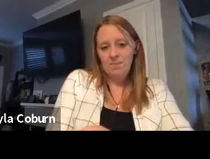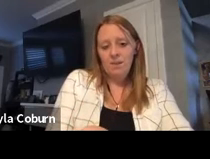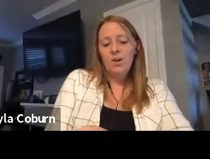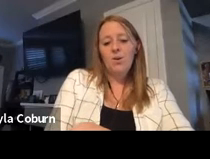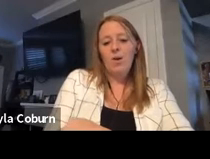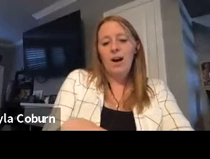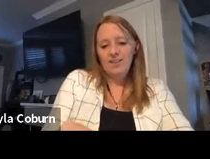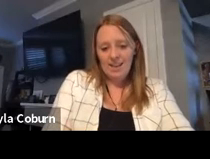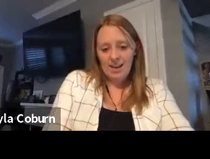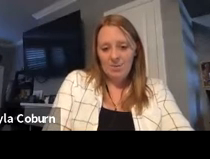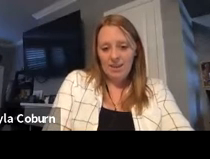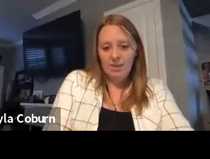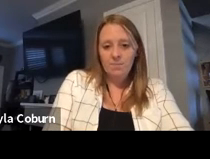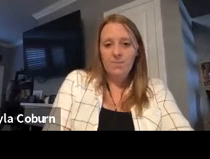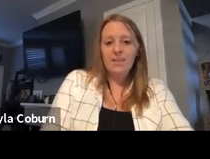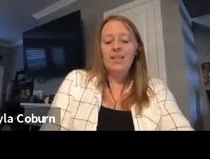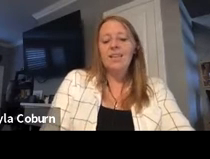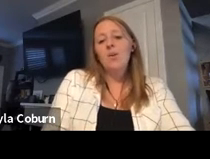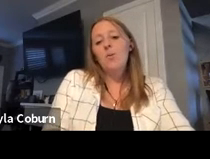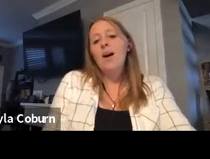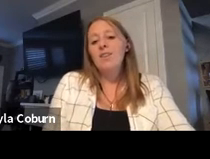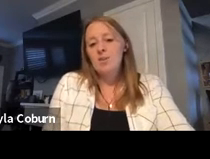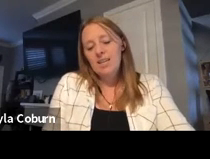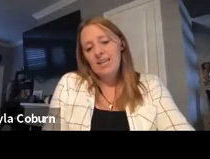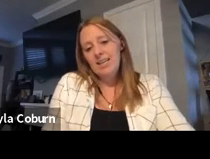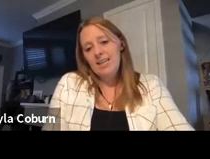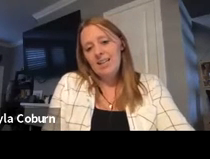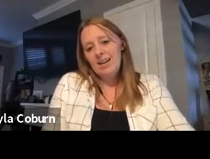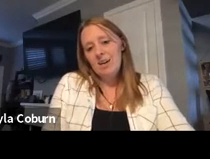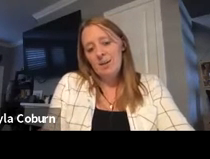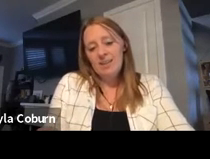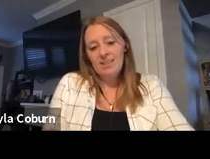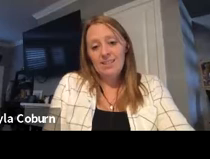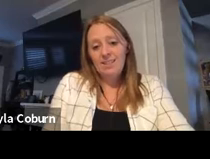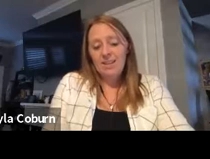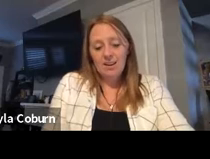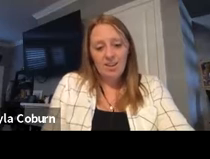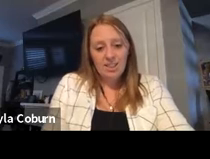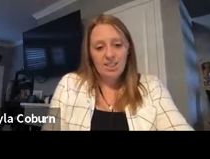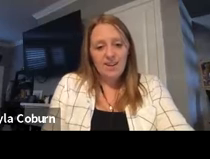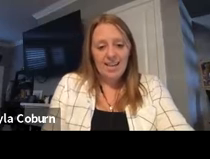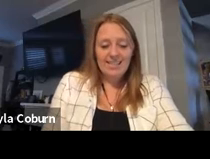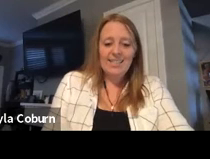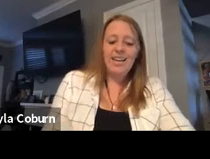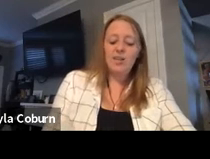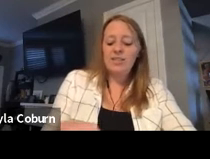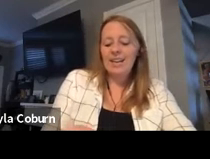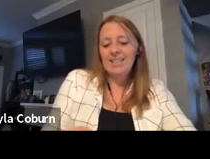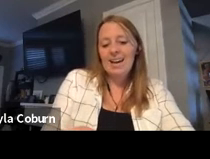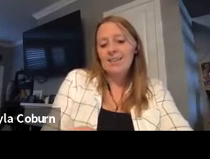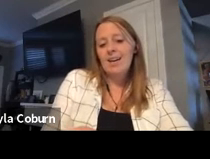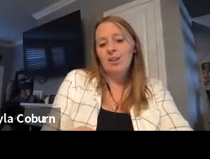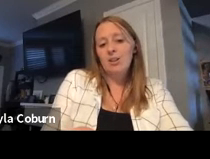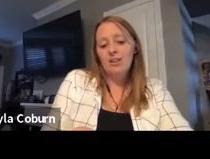to him while signing with him, while using his assistive technology device and using